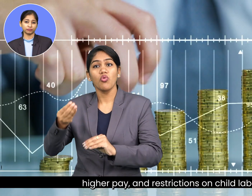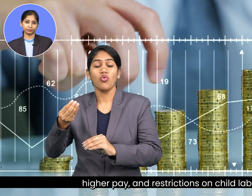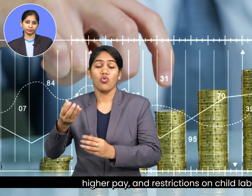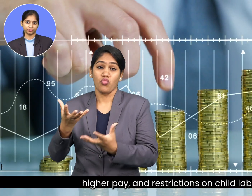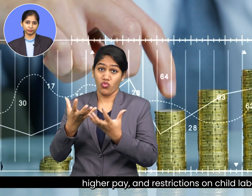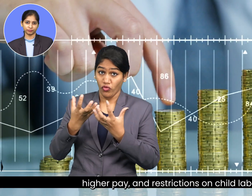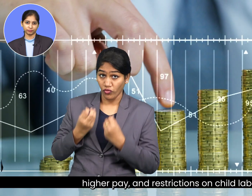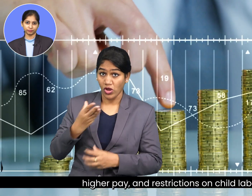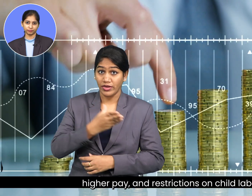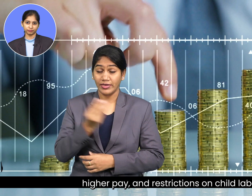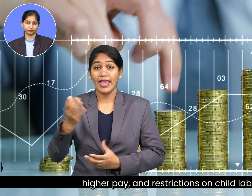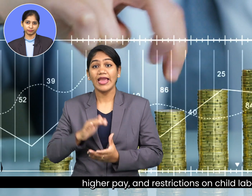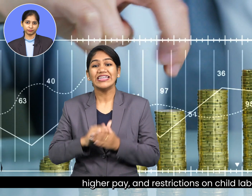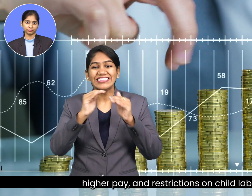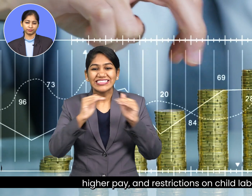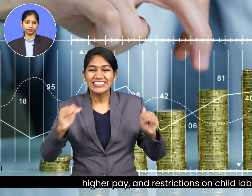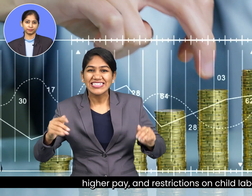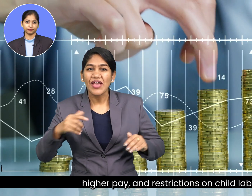labor.